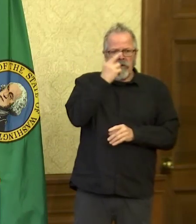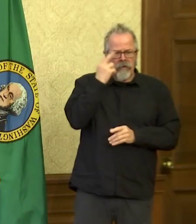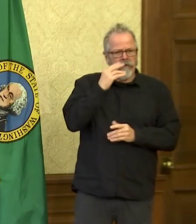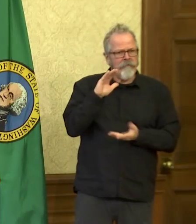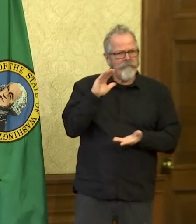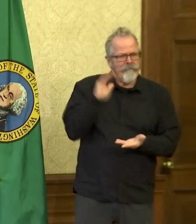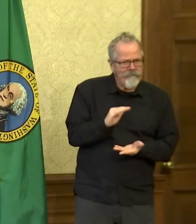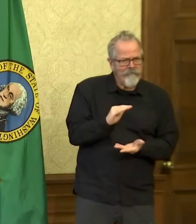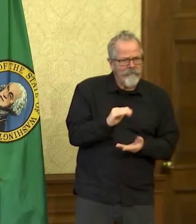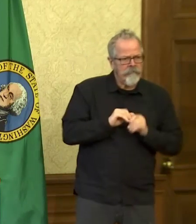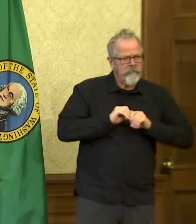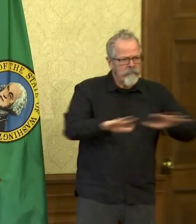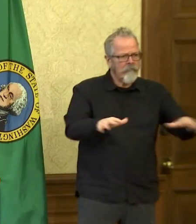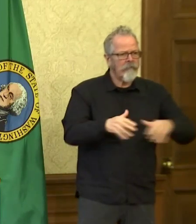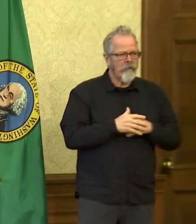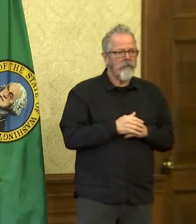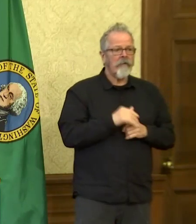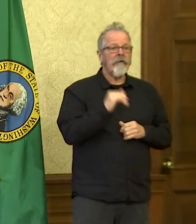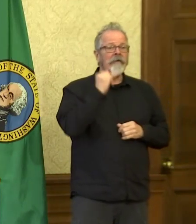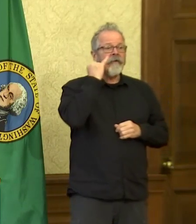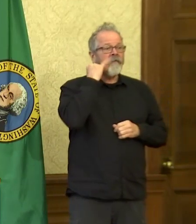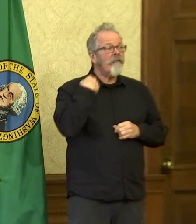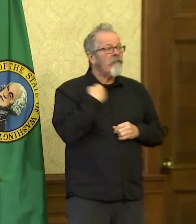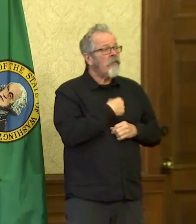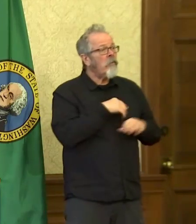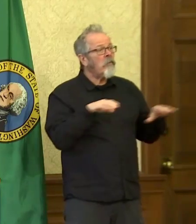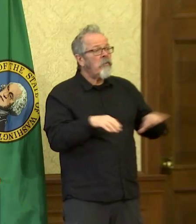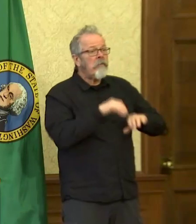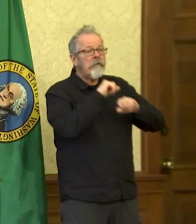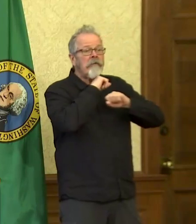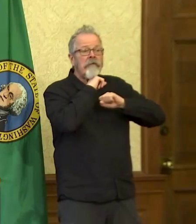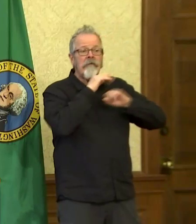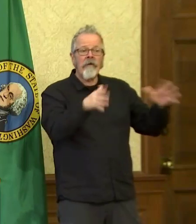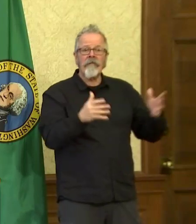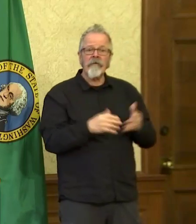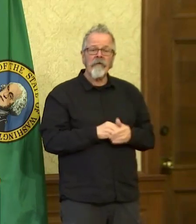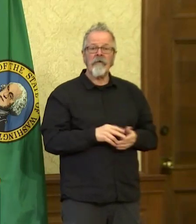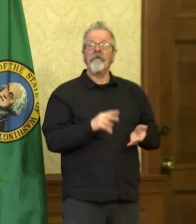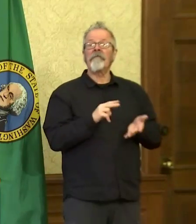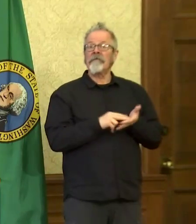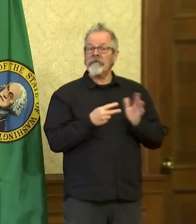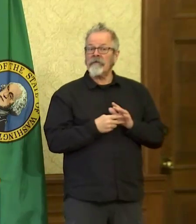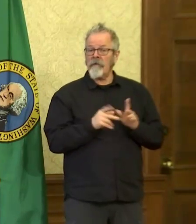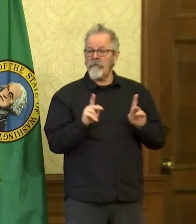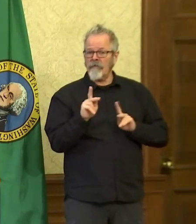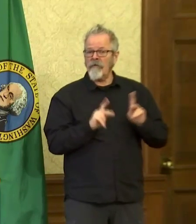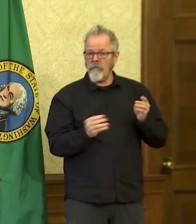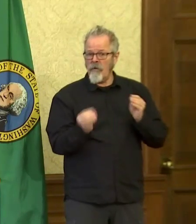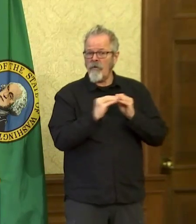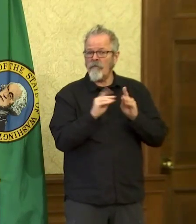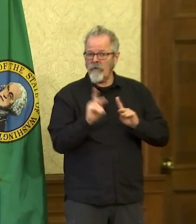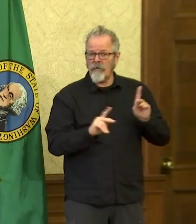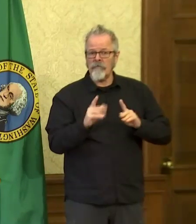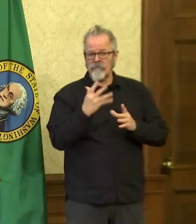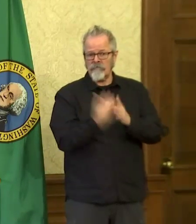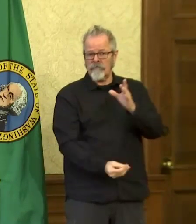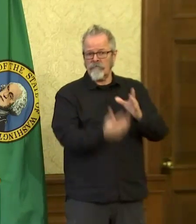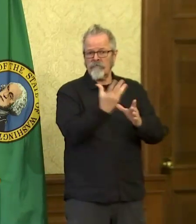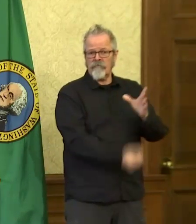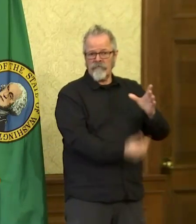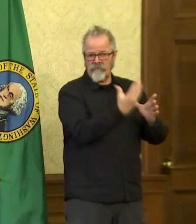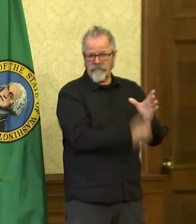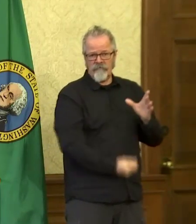is not a statistic, it is a tragedy in our families. And we knew we could not allow our hospitals to be